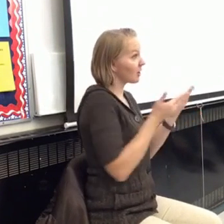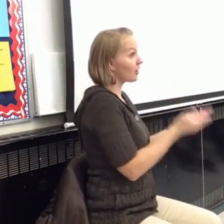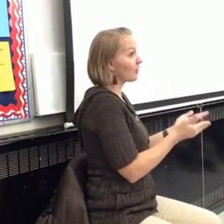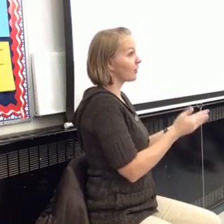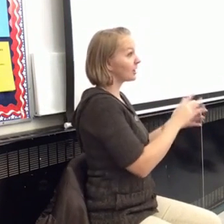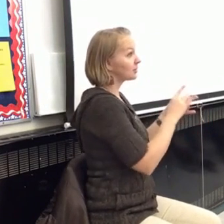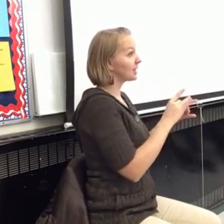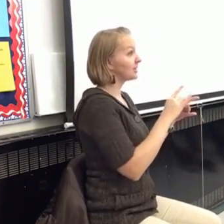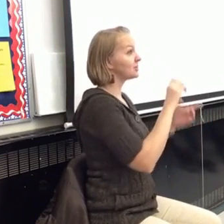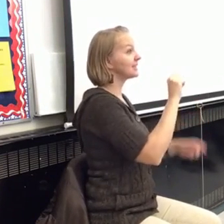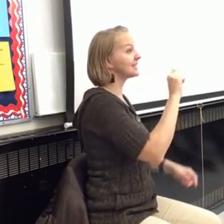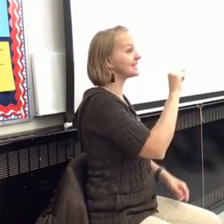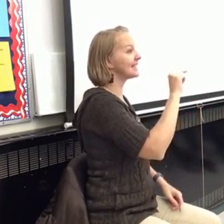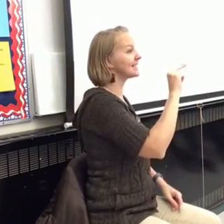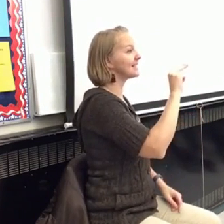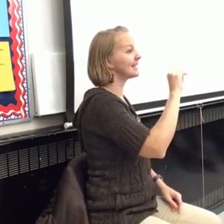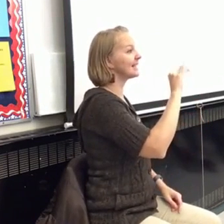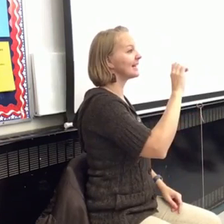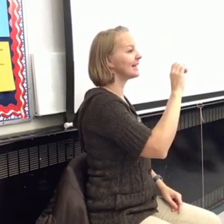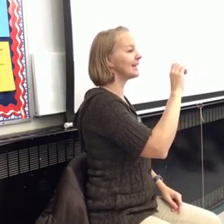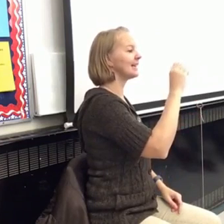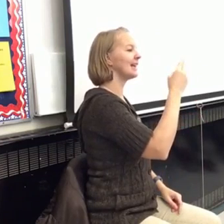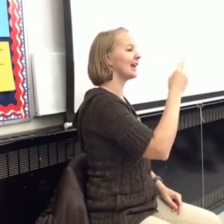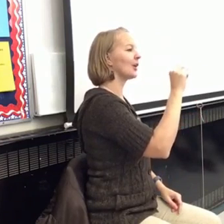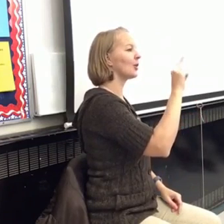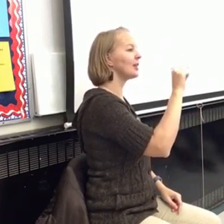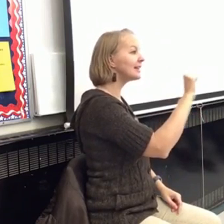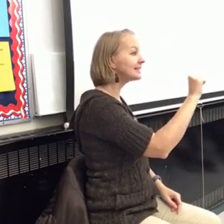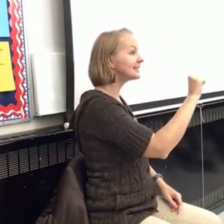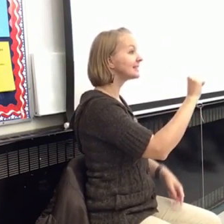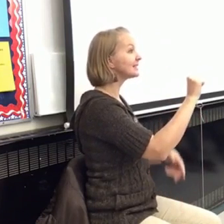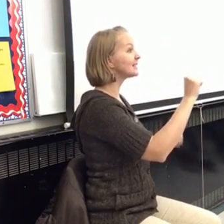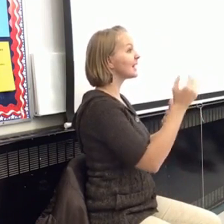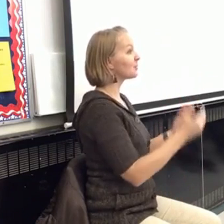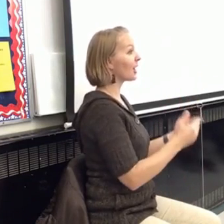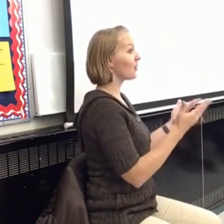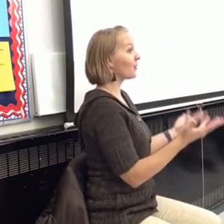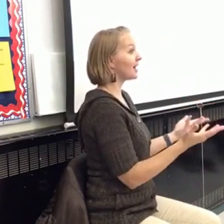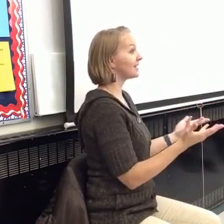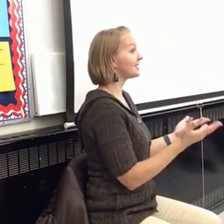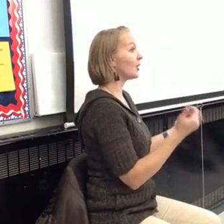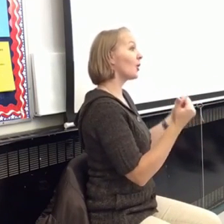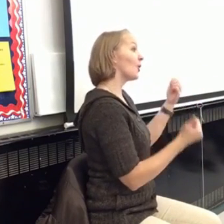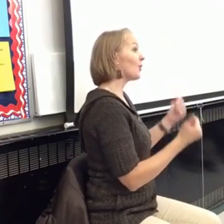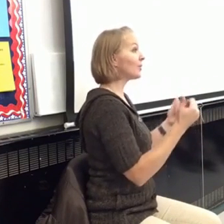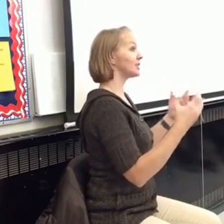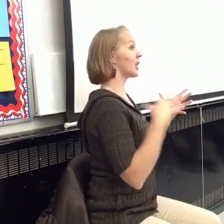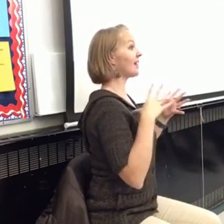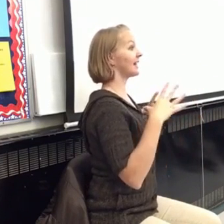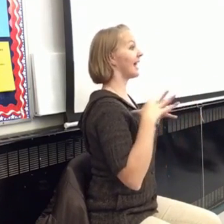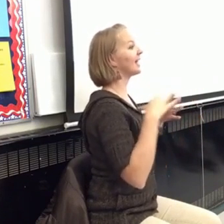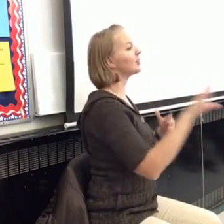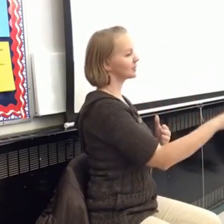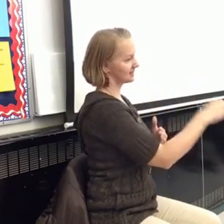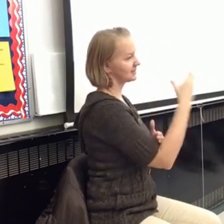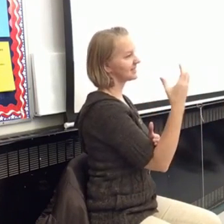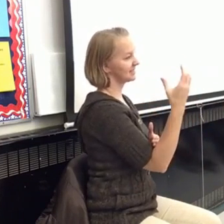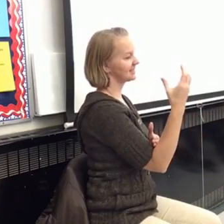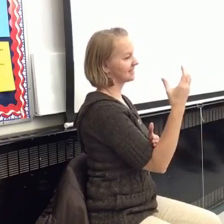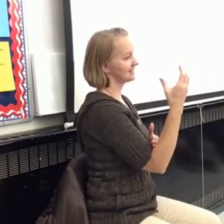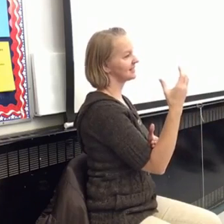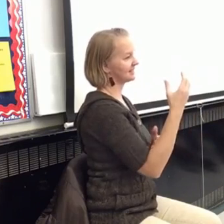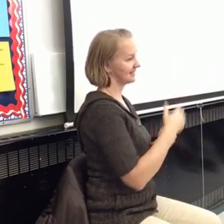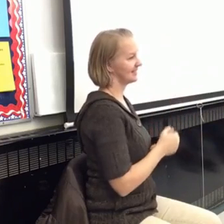has to do with St. Nicholas, and what is that? St. Nicholas. Which is for what holiday? Christmas. There we